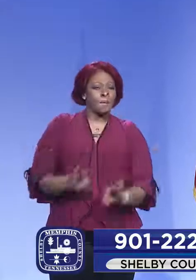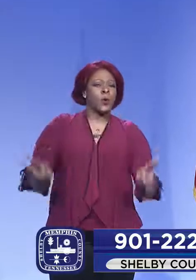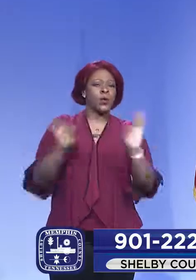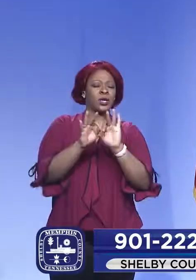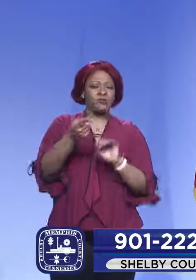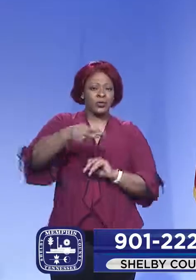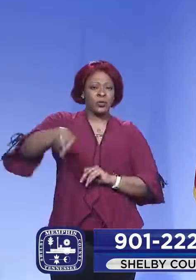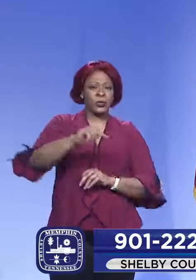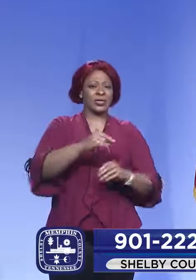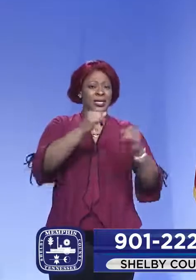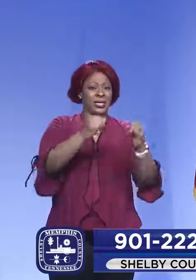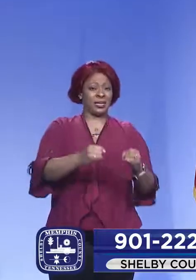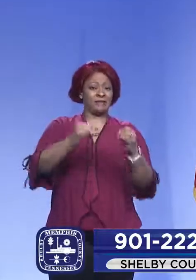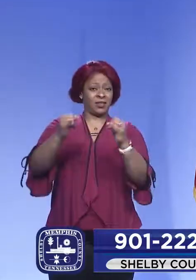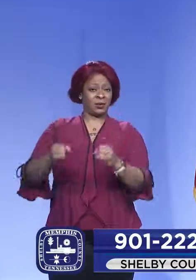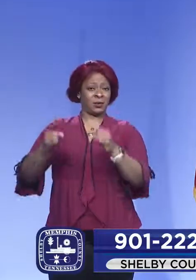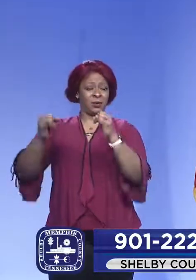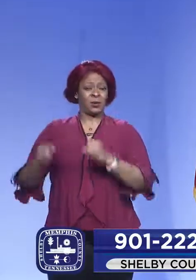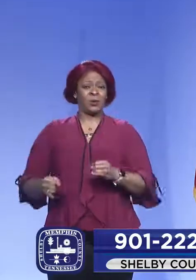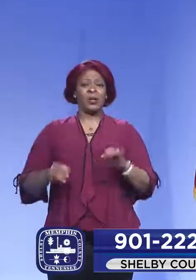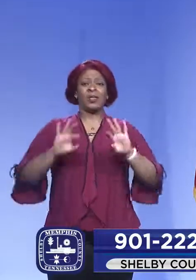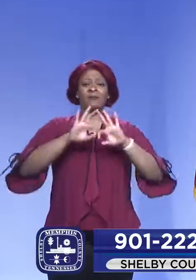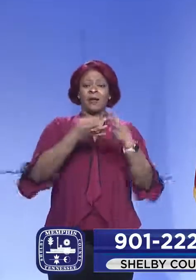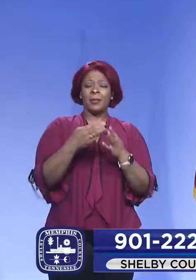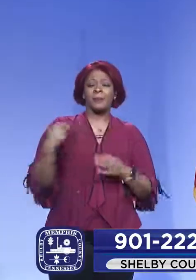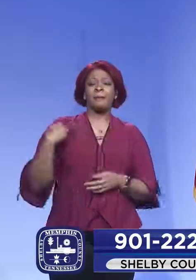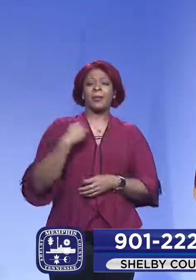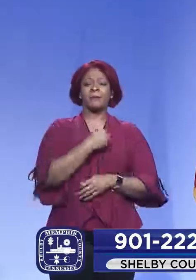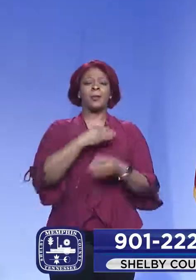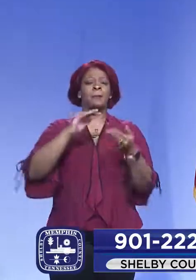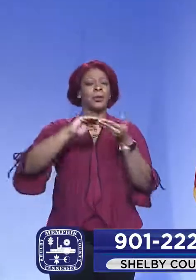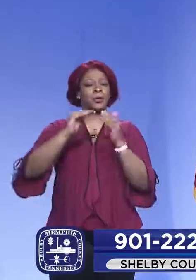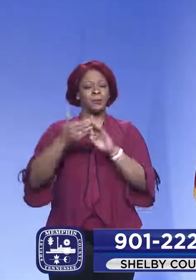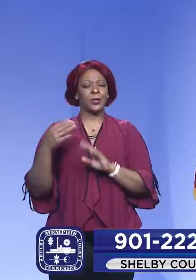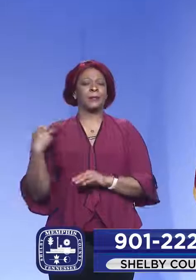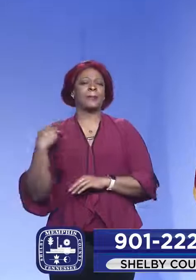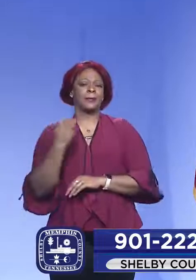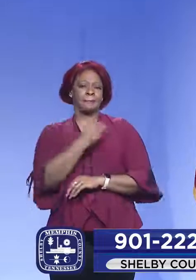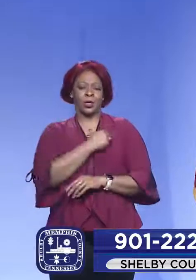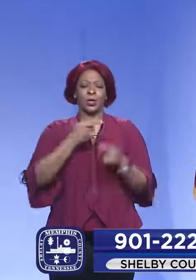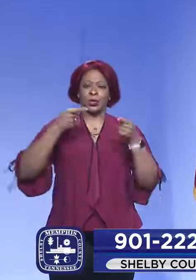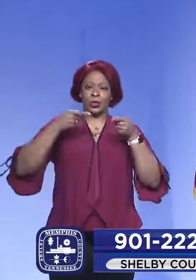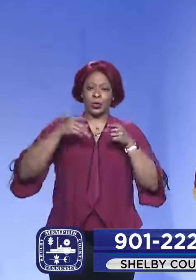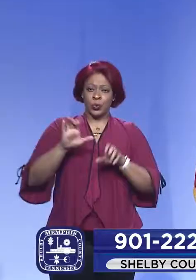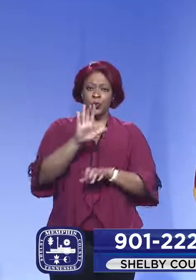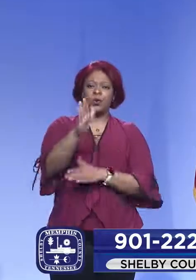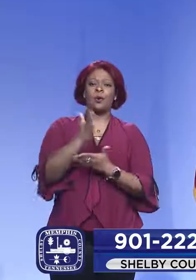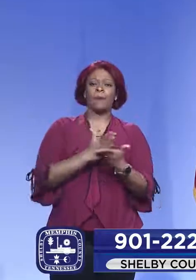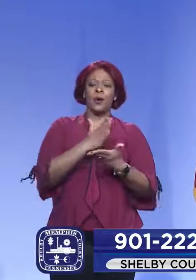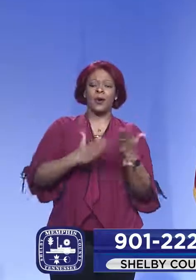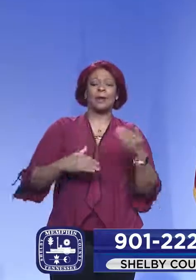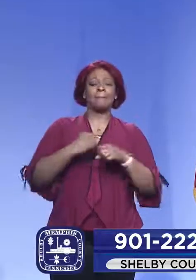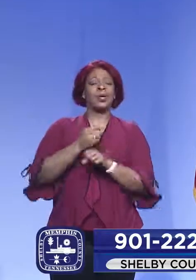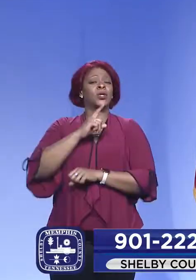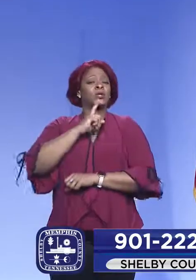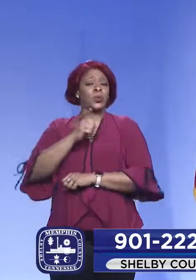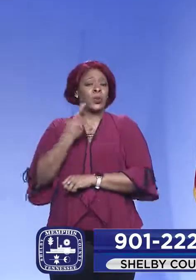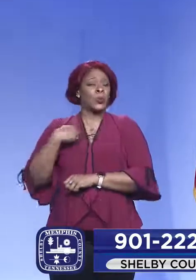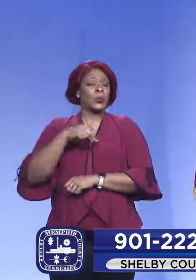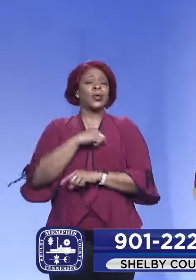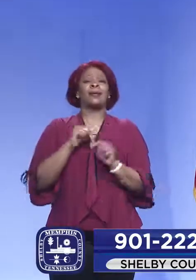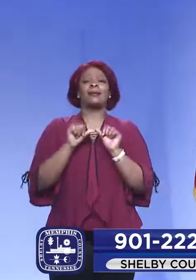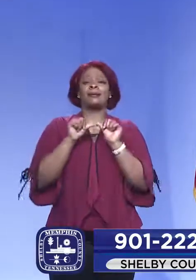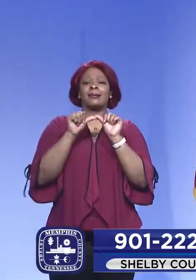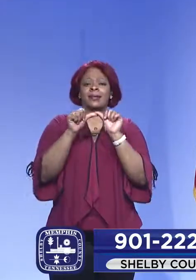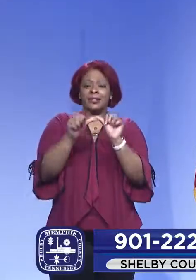you as an individual, as a family member and community member, doing your part in making sure that we continue